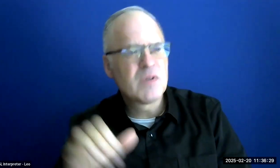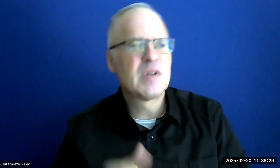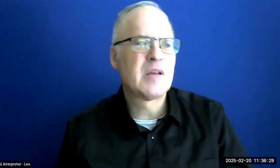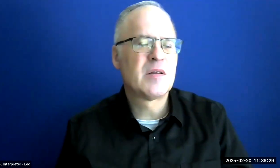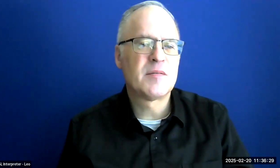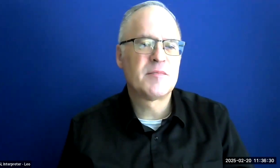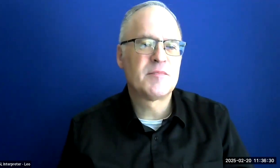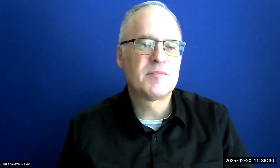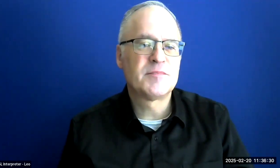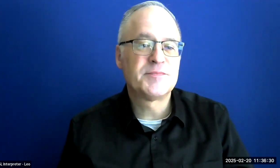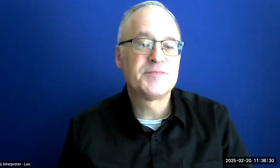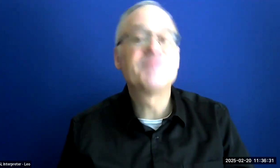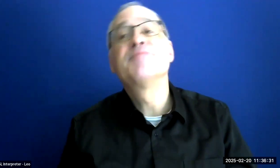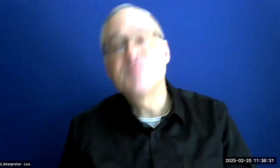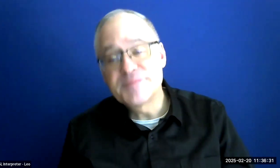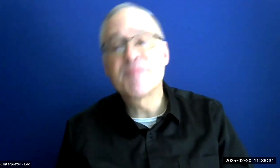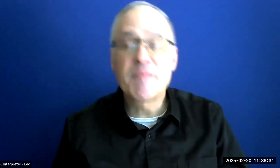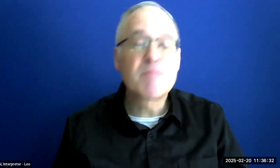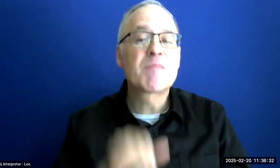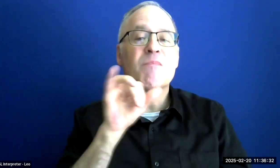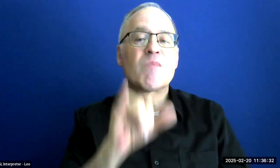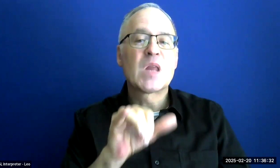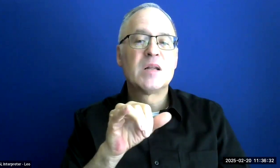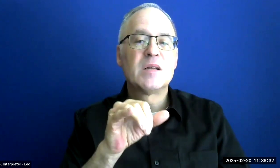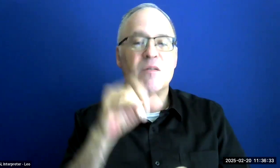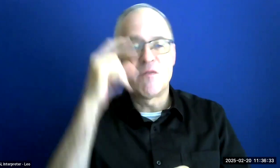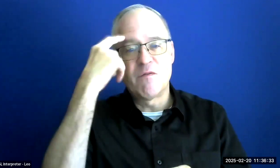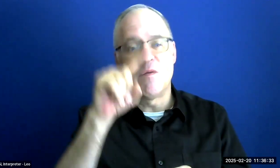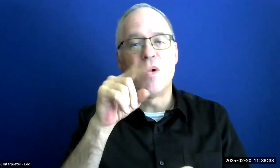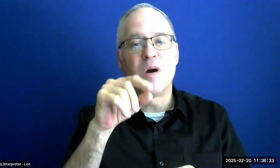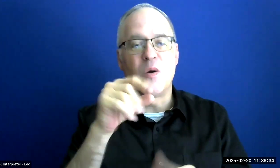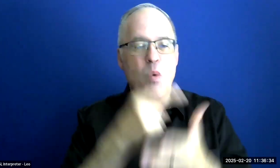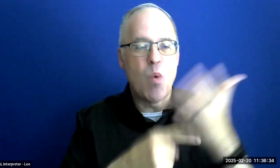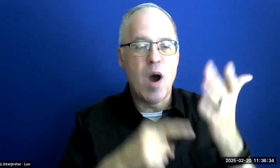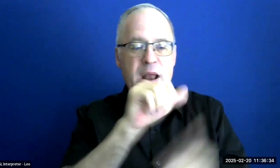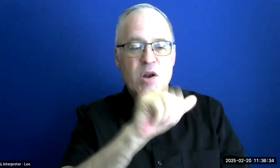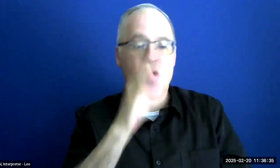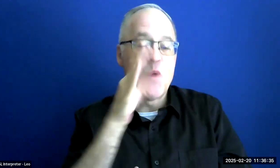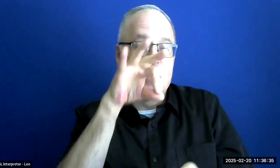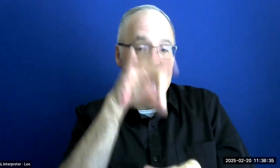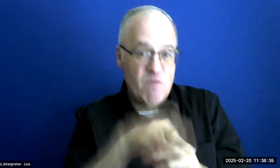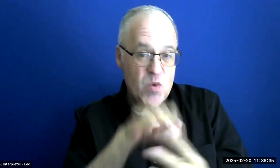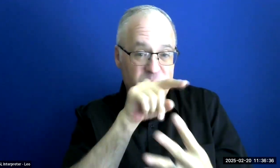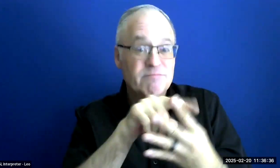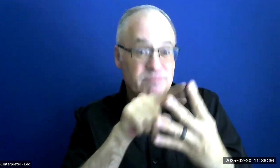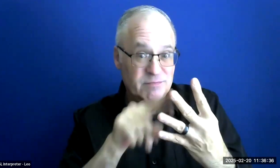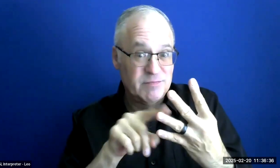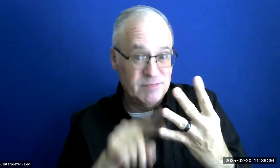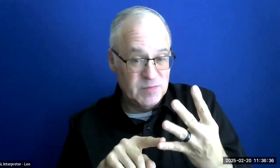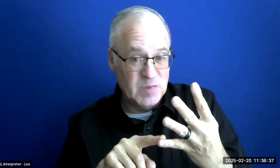the constitutional amendments package that annual conferences are being ratified directly.